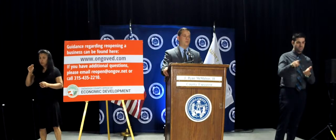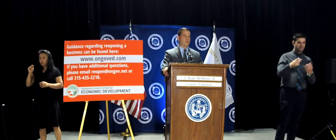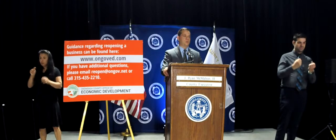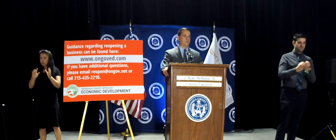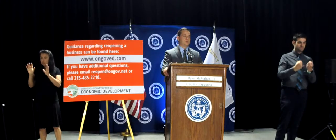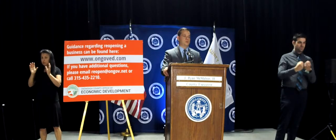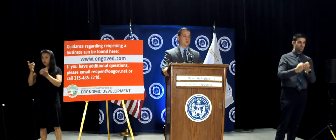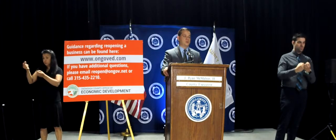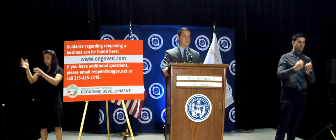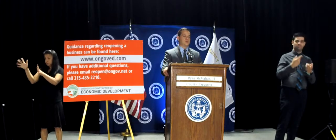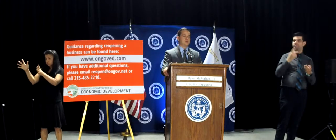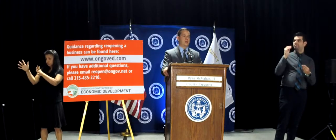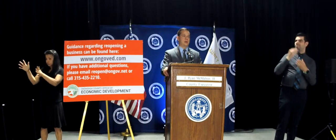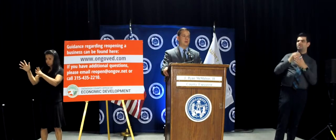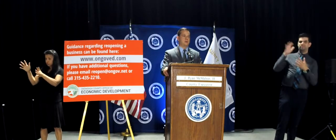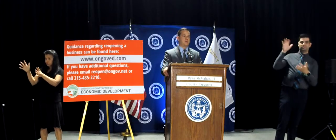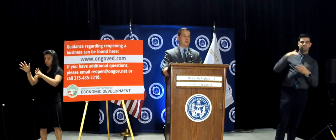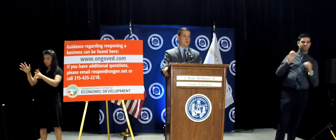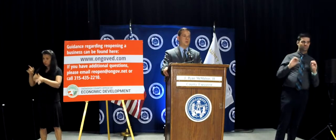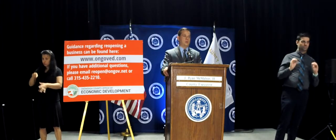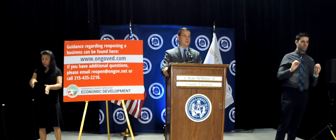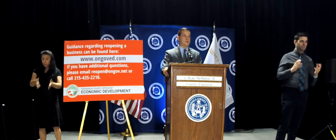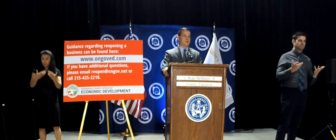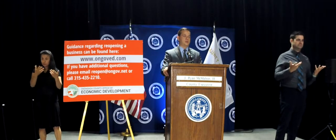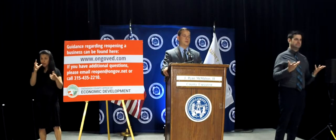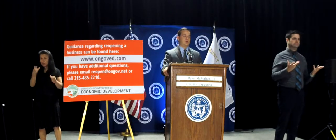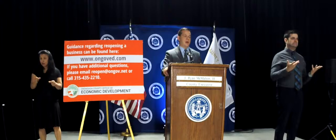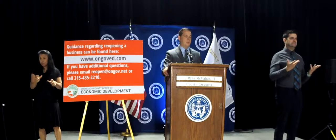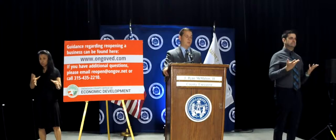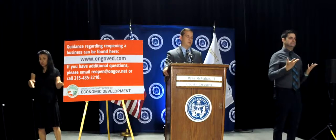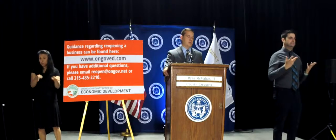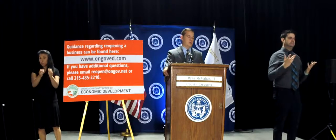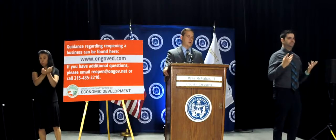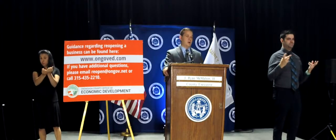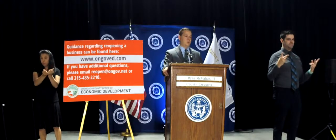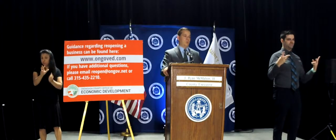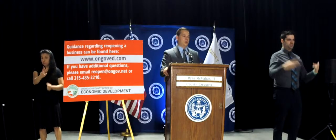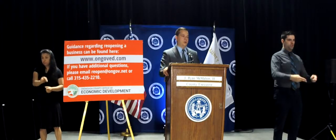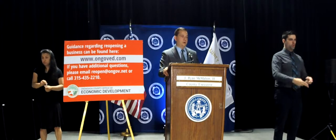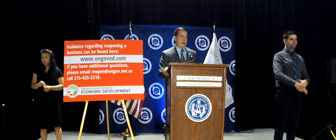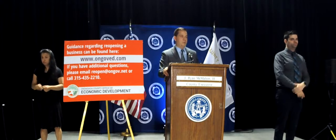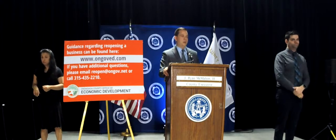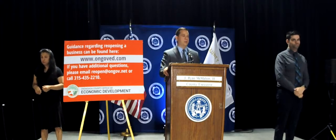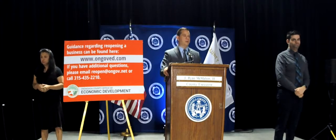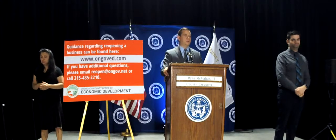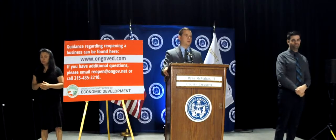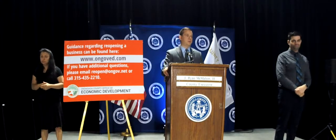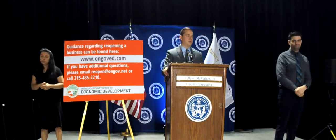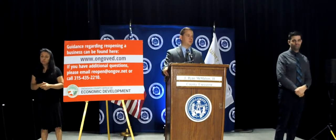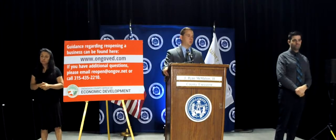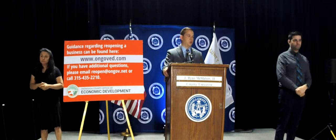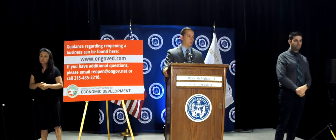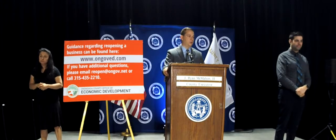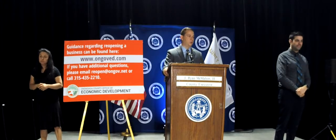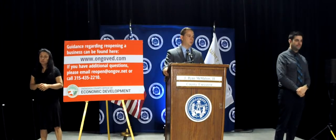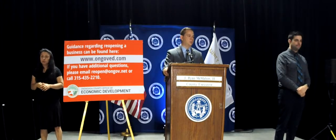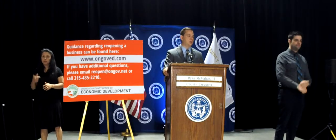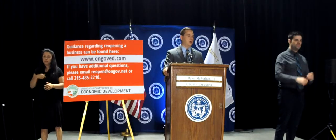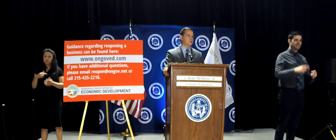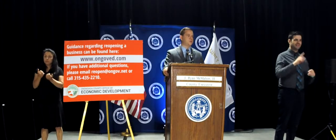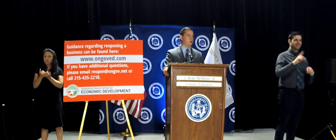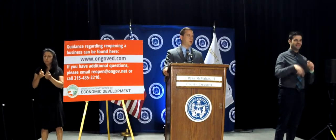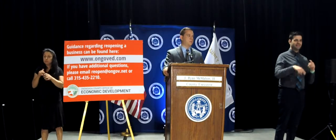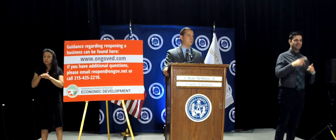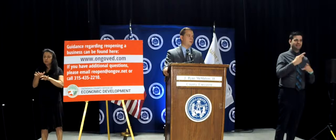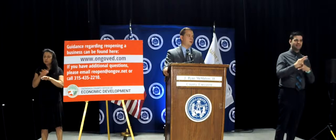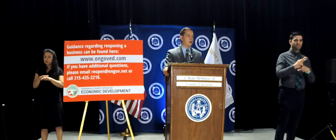if there's certain decisions made with our local legislature that don't happen, we're going to not be able to do some of the things we normally do that